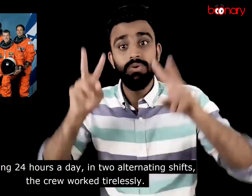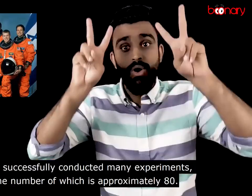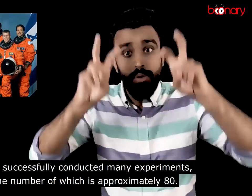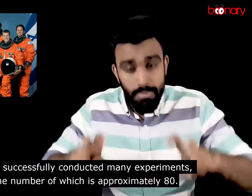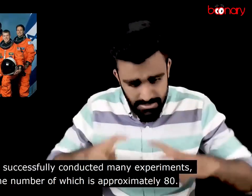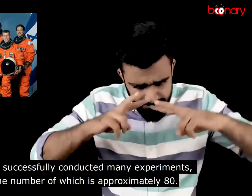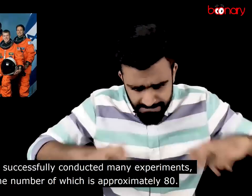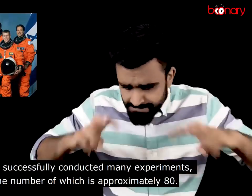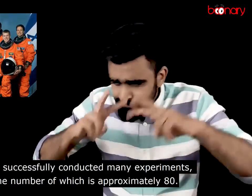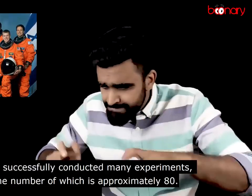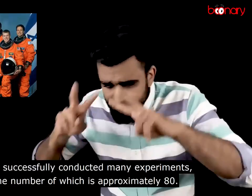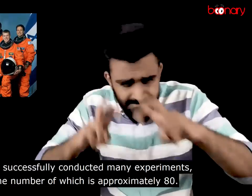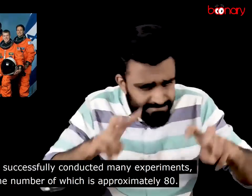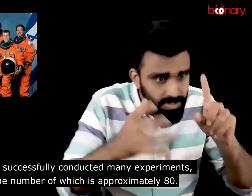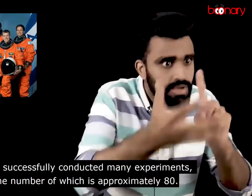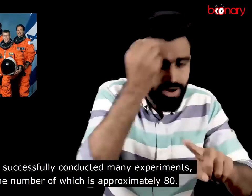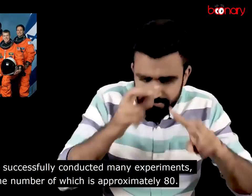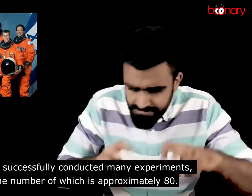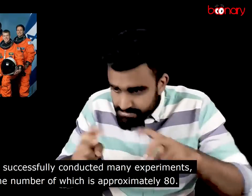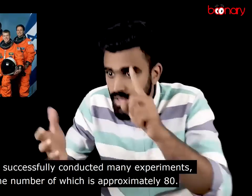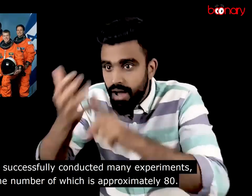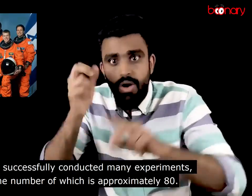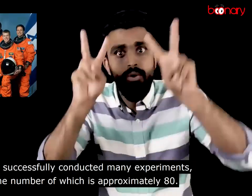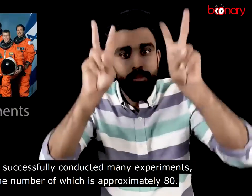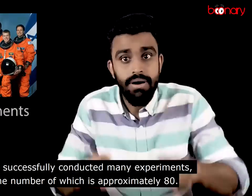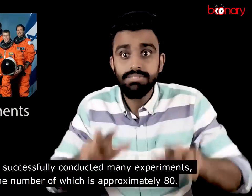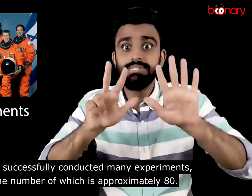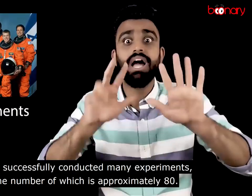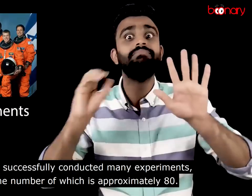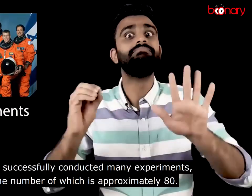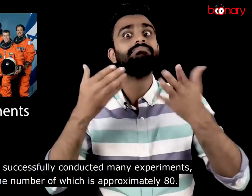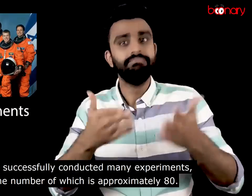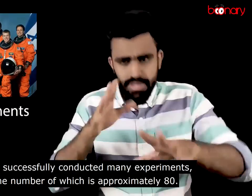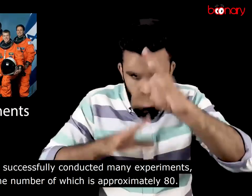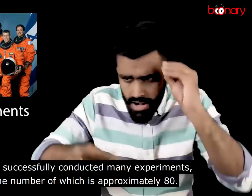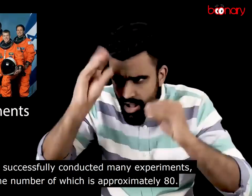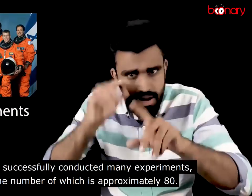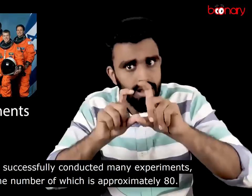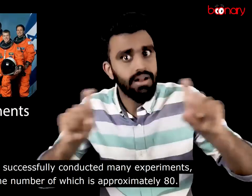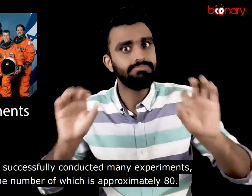They successfully conducted many experiments, the number of which is approximately 80.